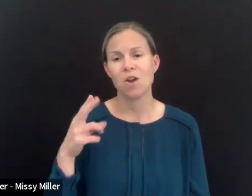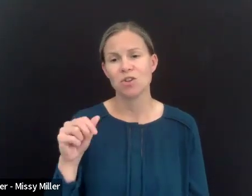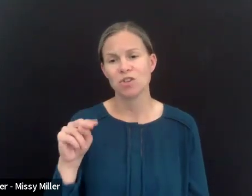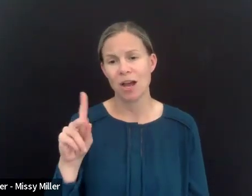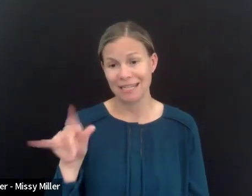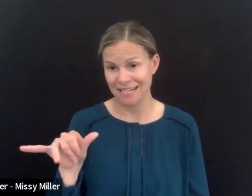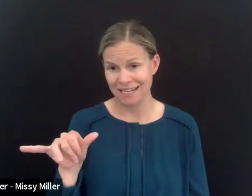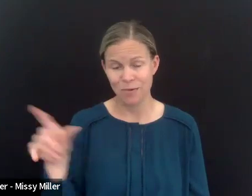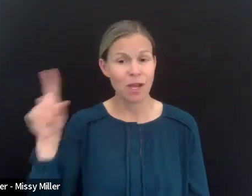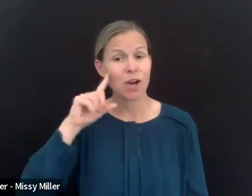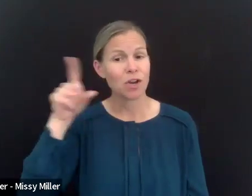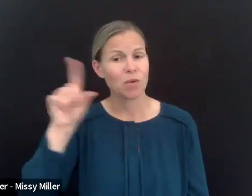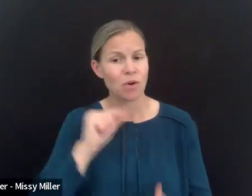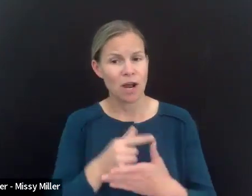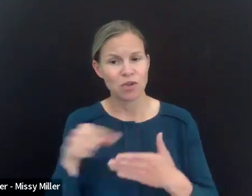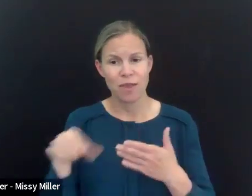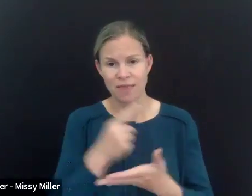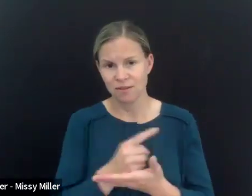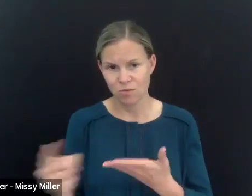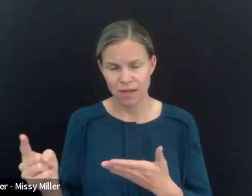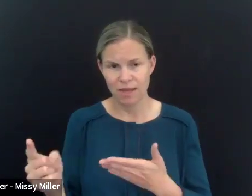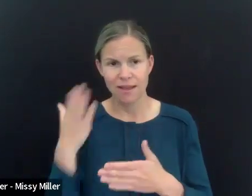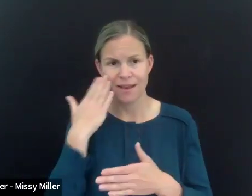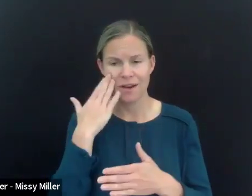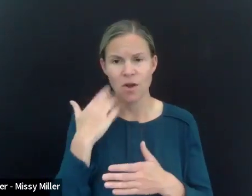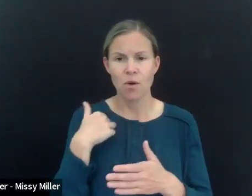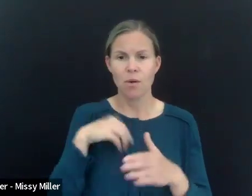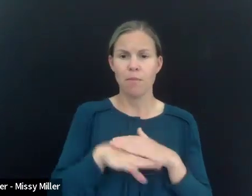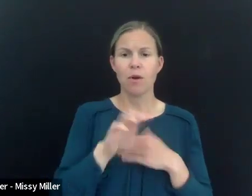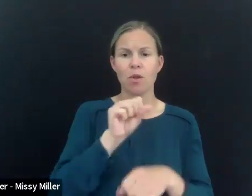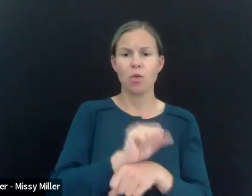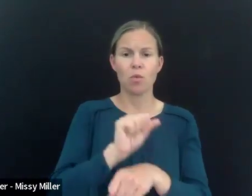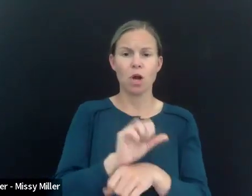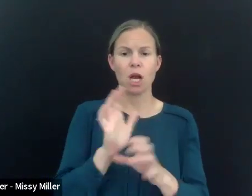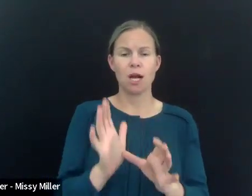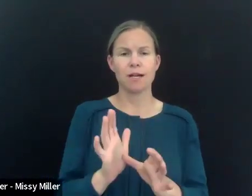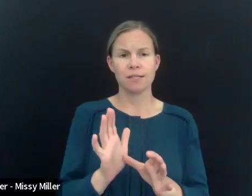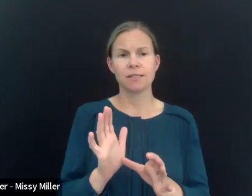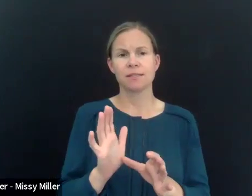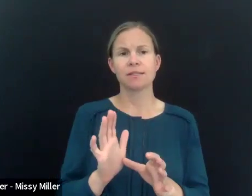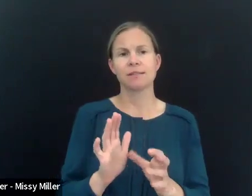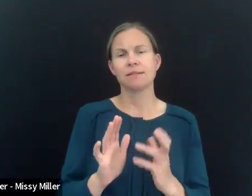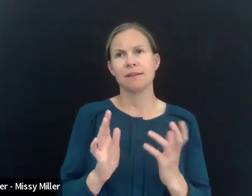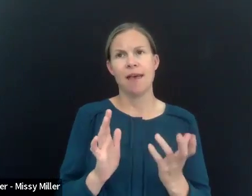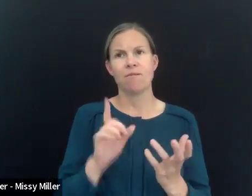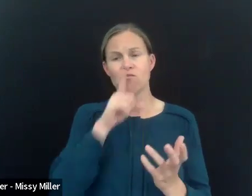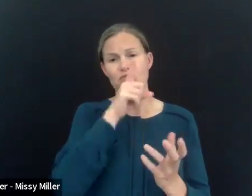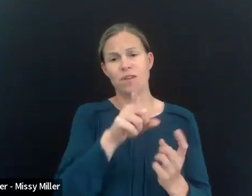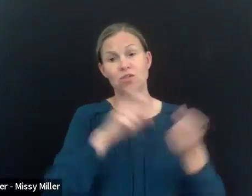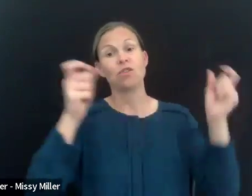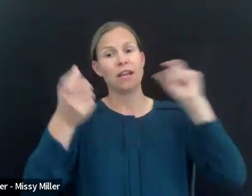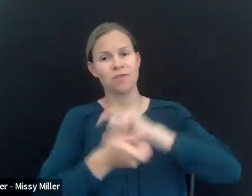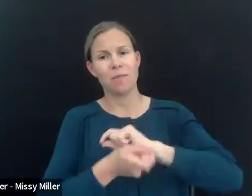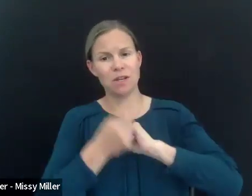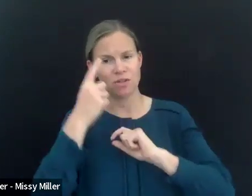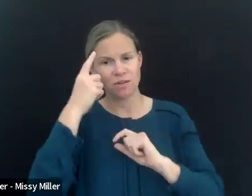love. And birth workers themselves, ourselves have been a transformational force for change.